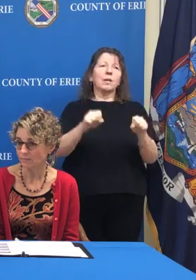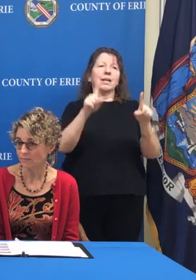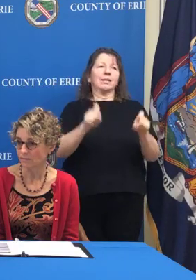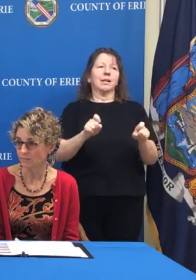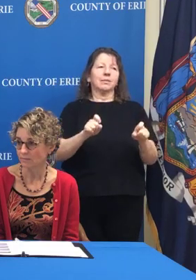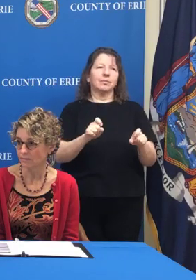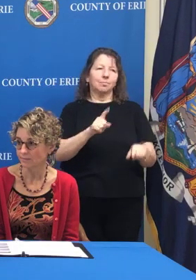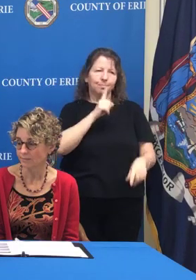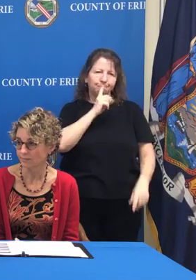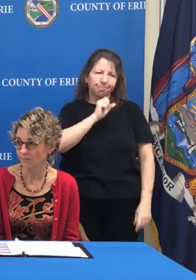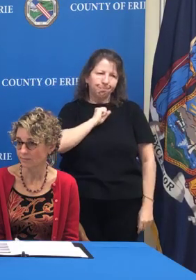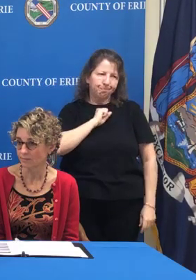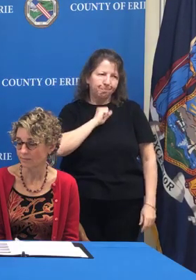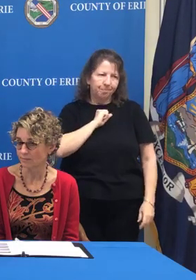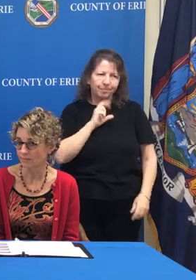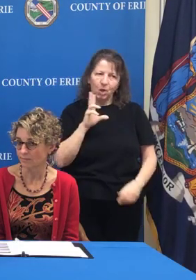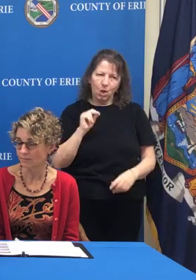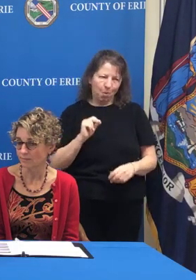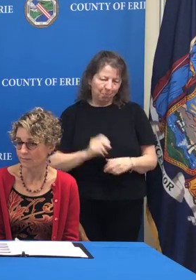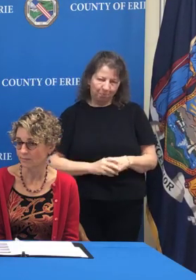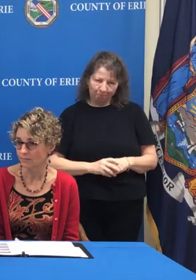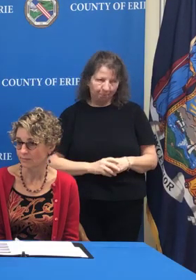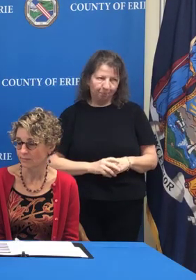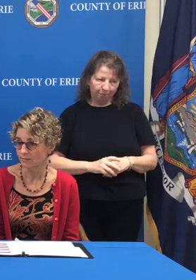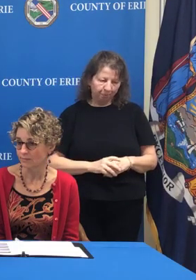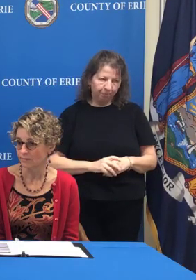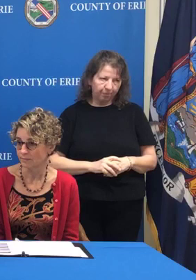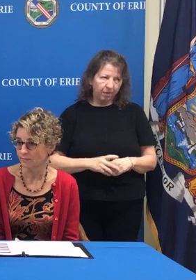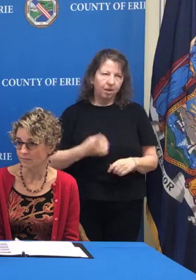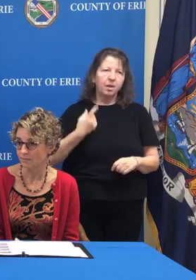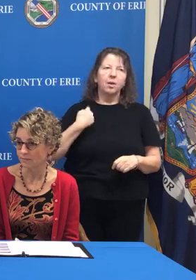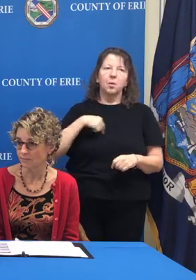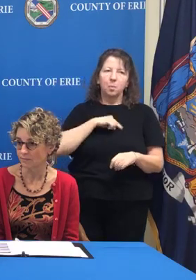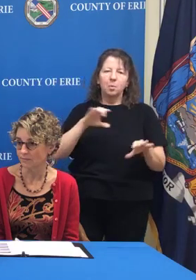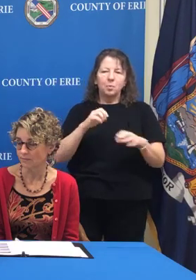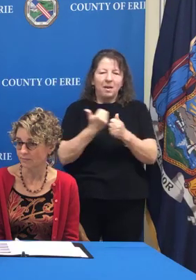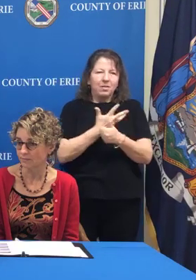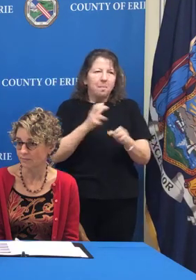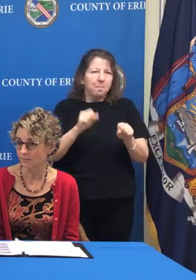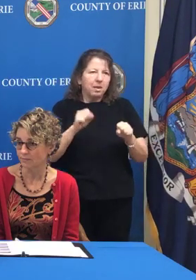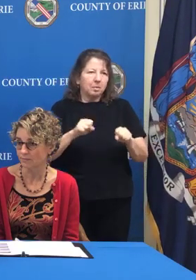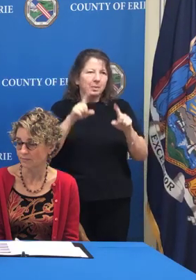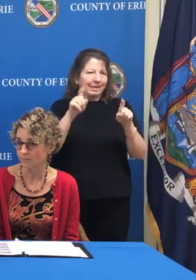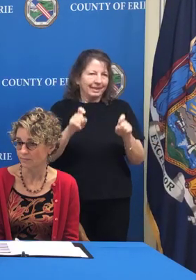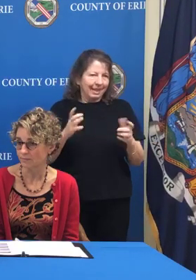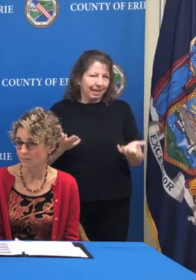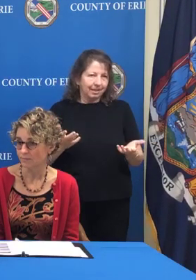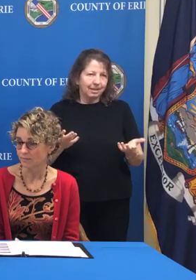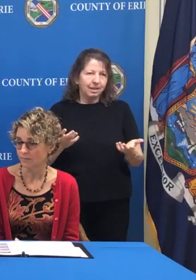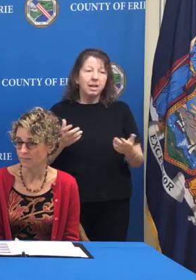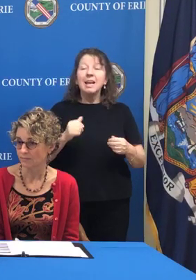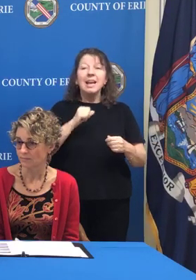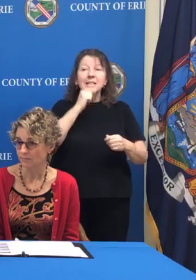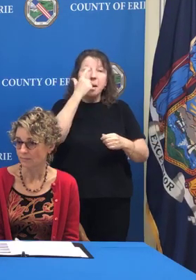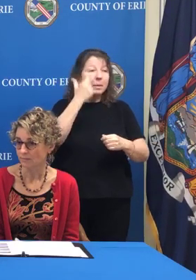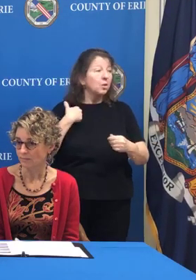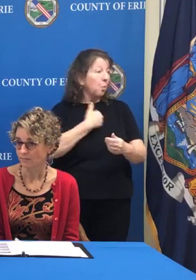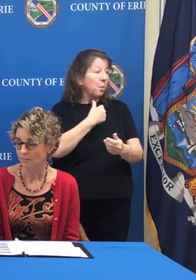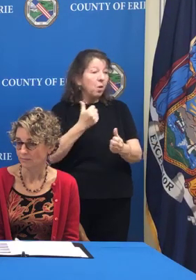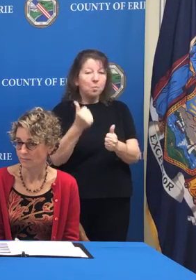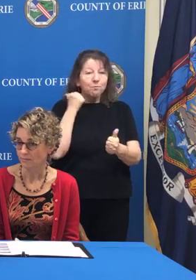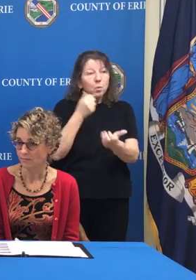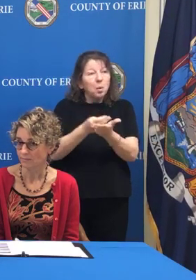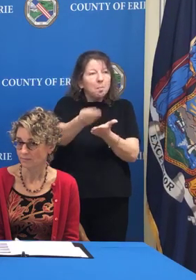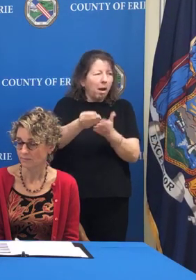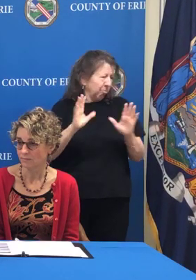true. We are doing our best to get tests, but it's not an issue of purchasing power. I